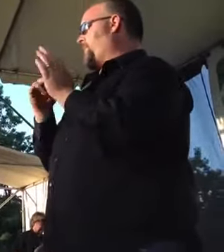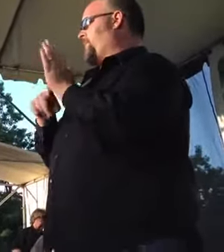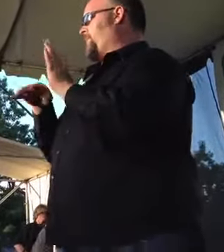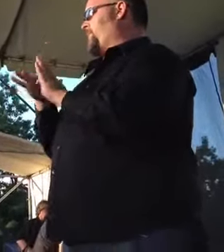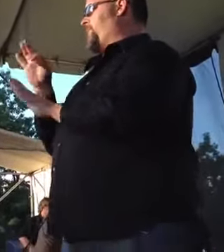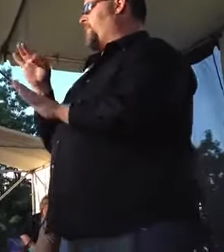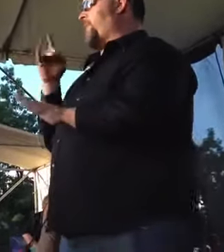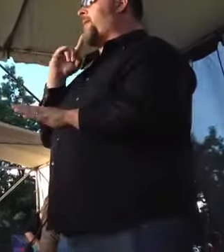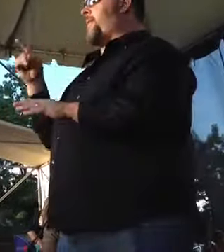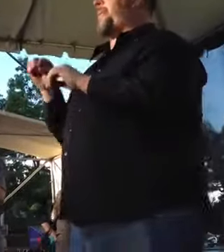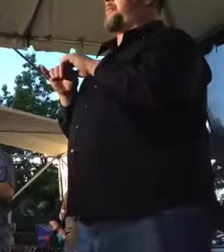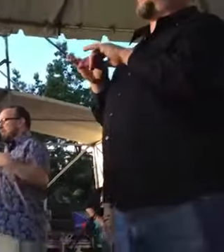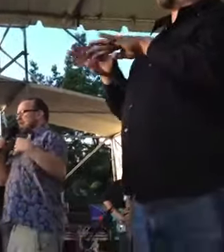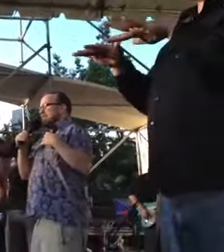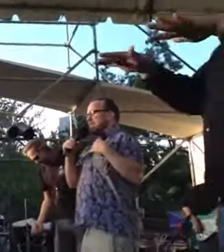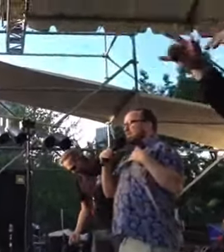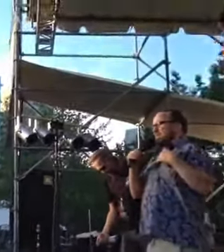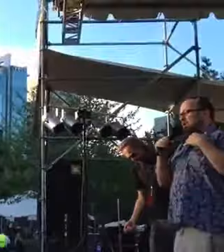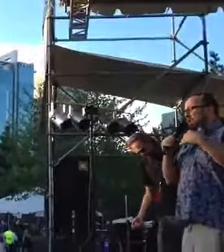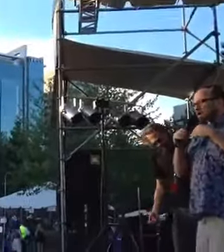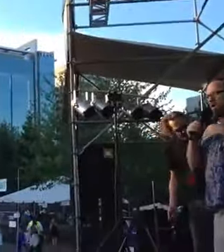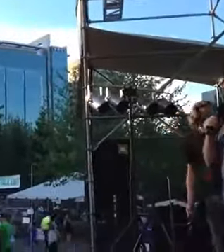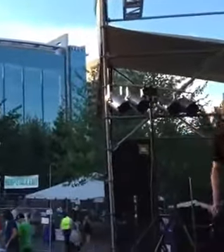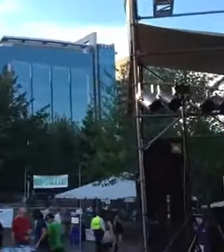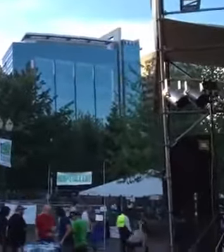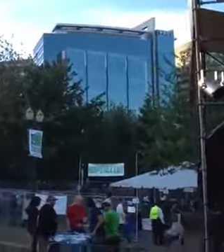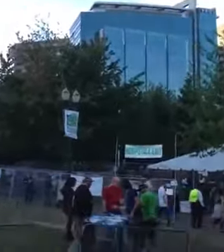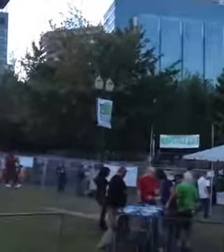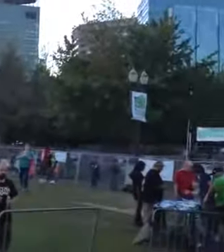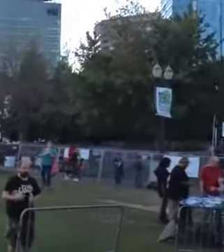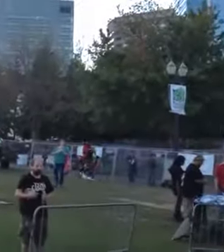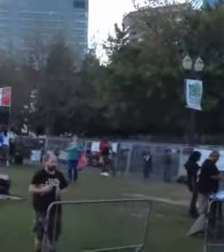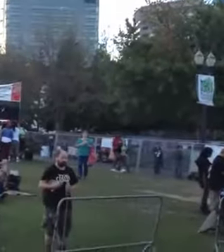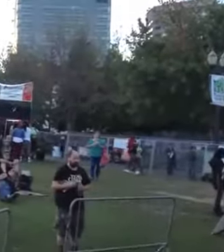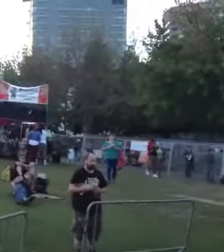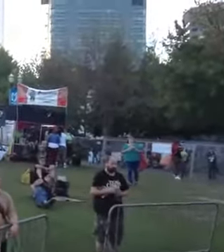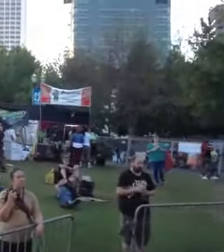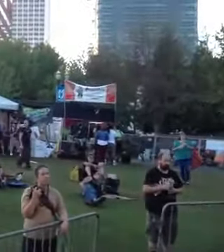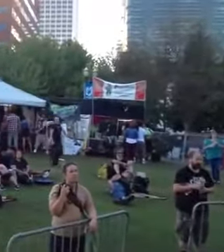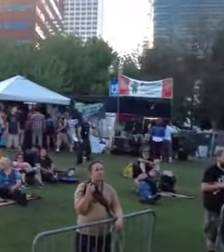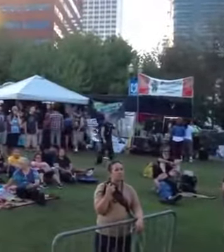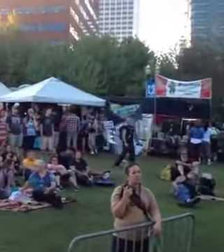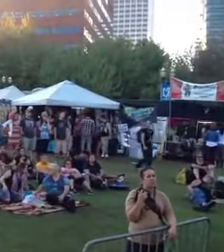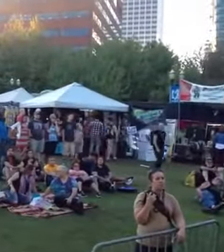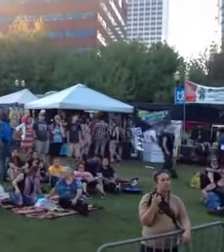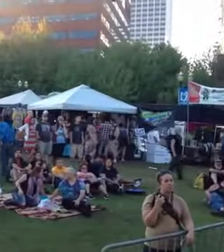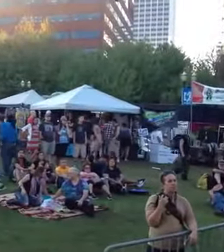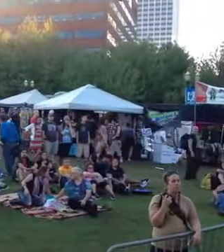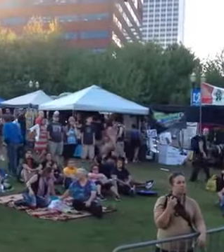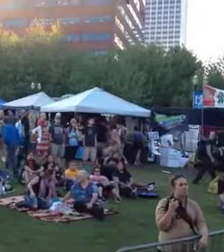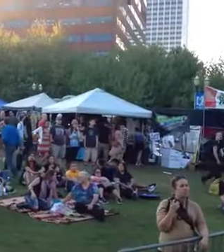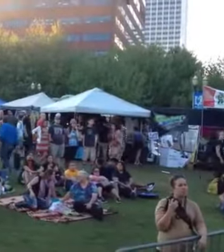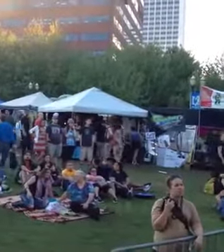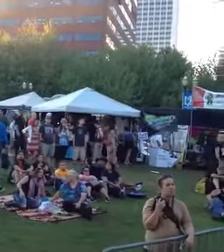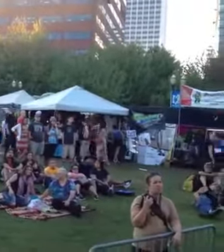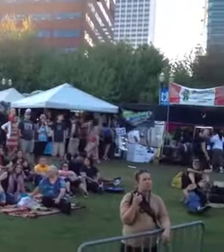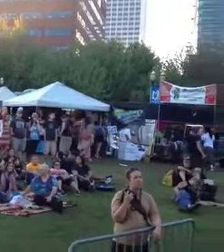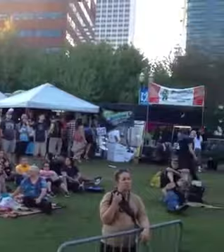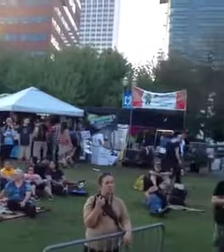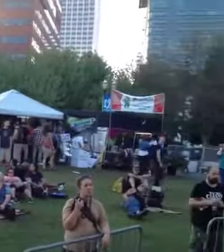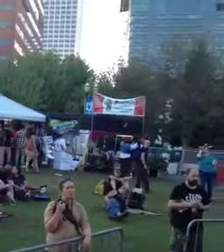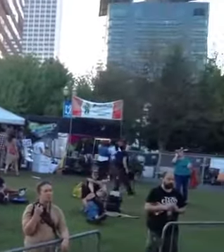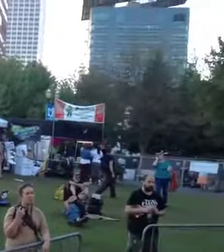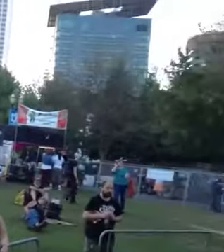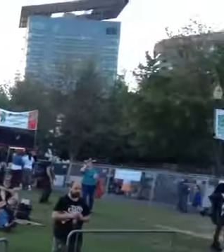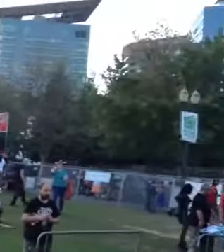use spread into early Christianity, where we have the use of the anointing oil to heal the sick and cast out demons. To cast out demons mean to